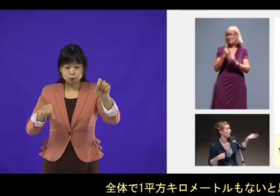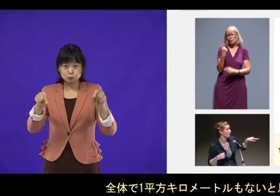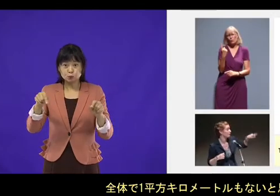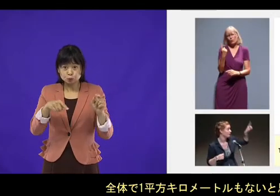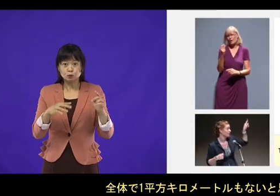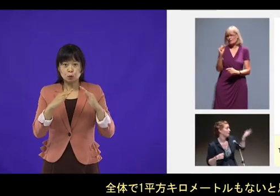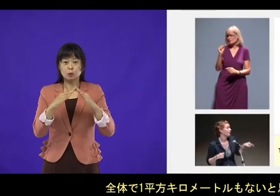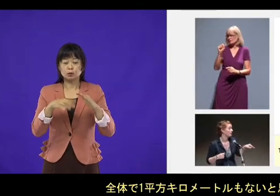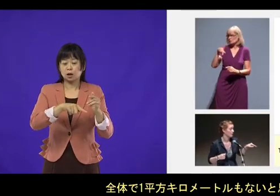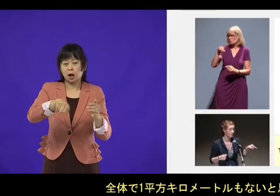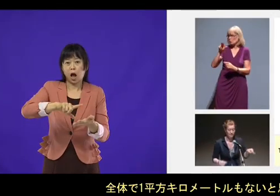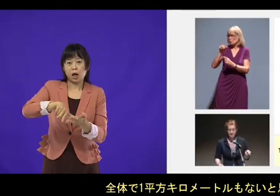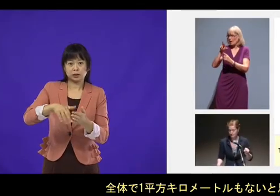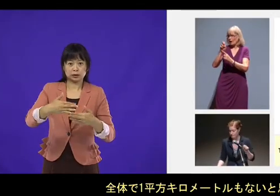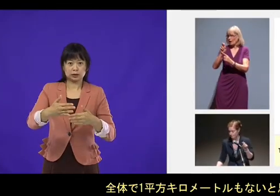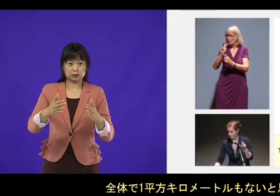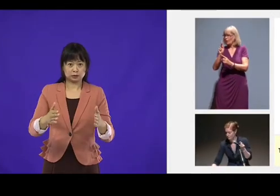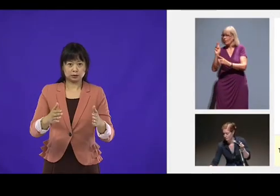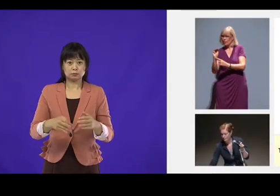all over.